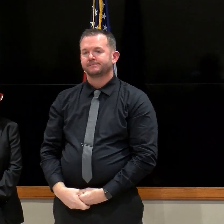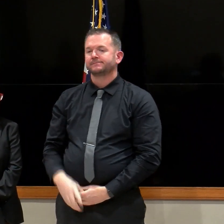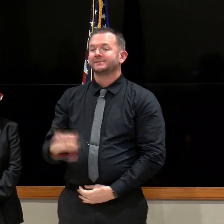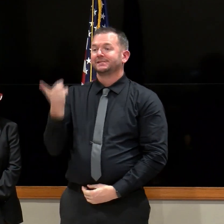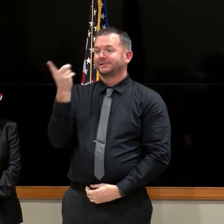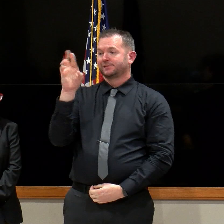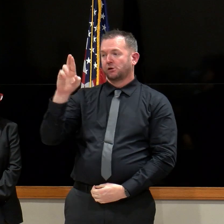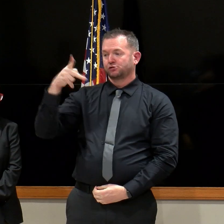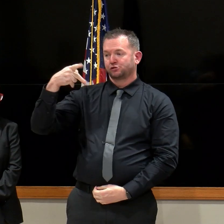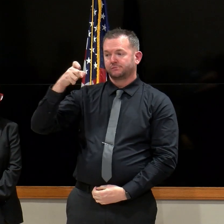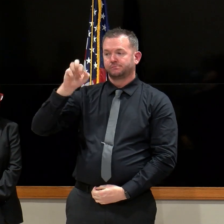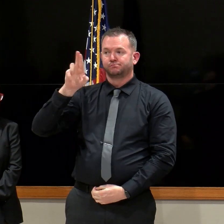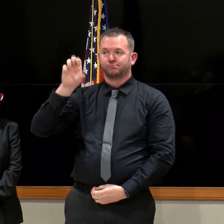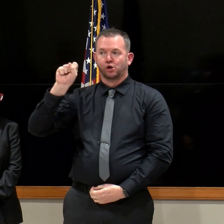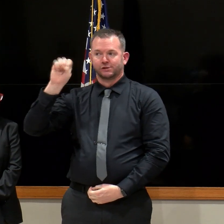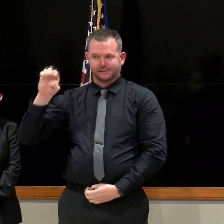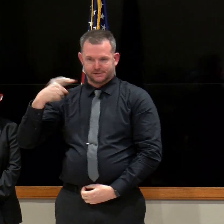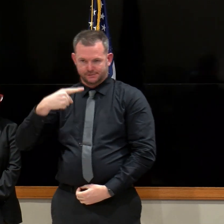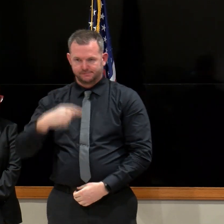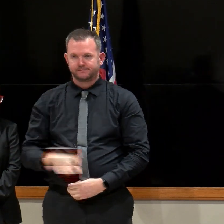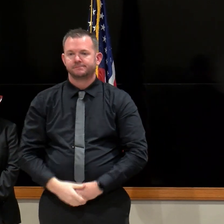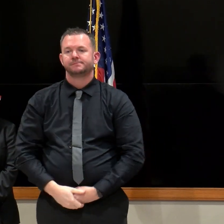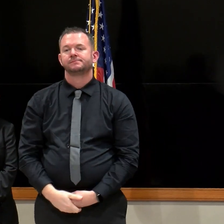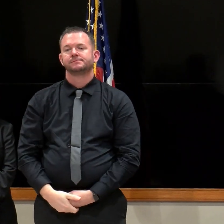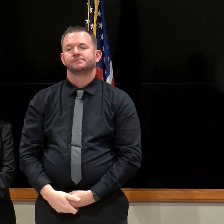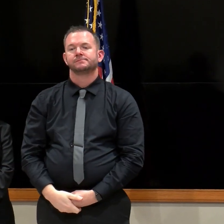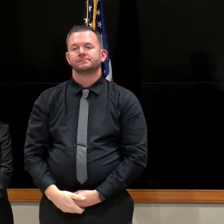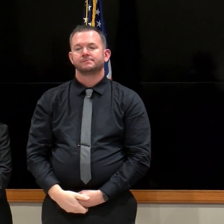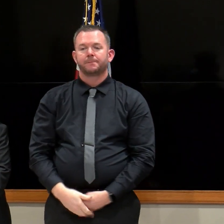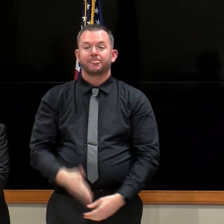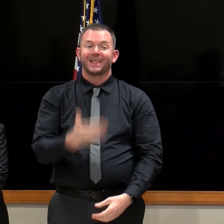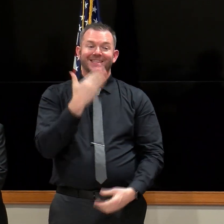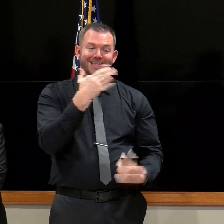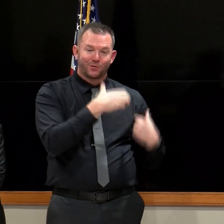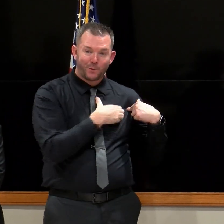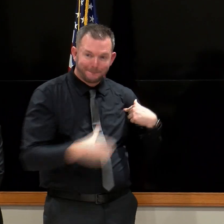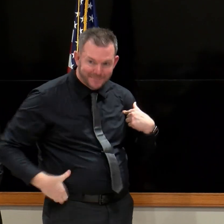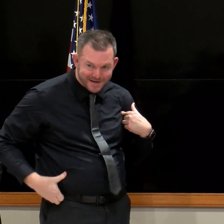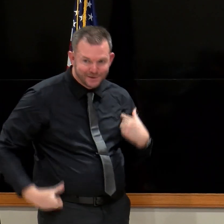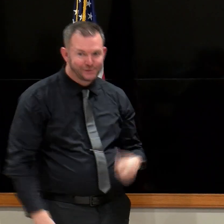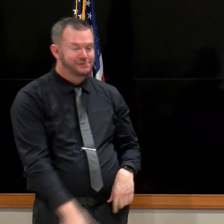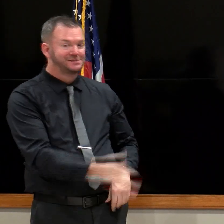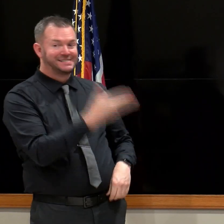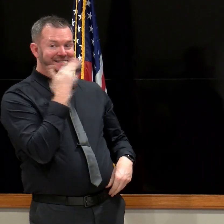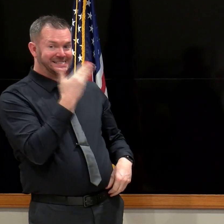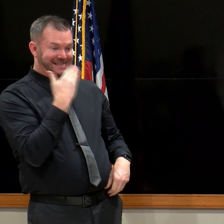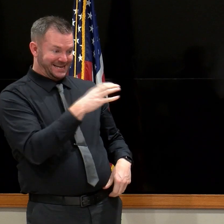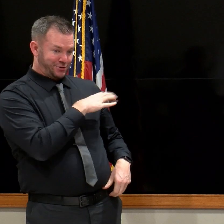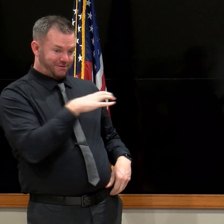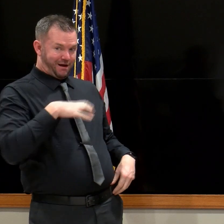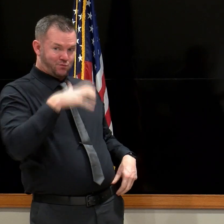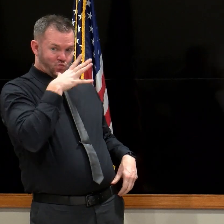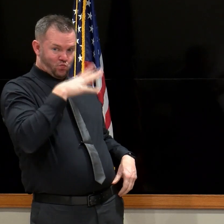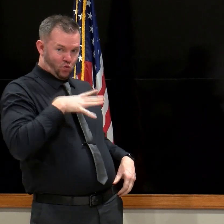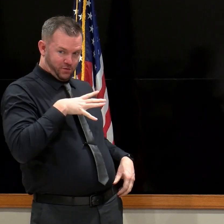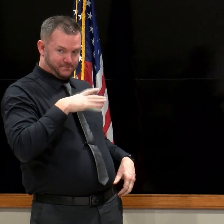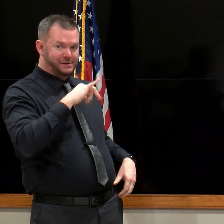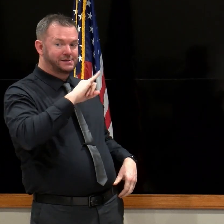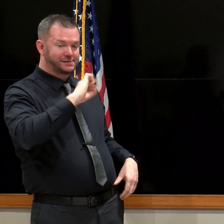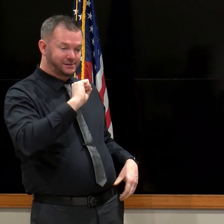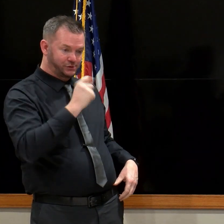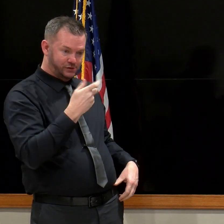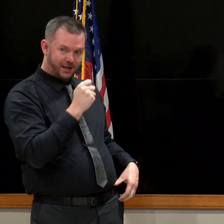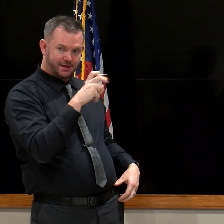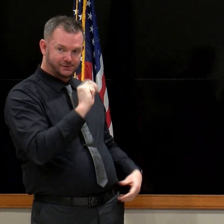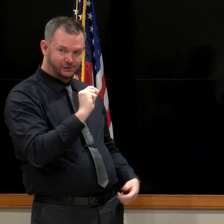Thank you, Mayor, and thank you, Judge Hidalgo, for having us, and thank you, Congresswoman Sheila Jackson-Lee, for your never-ending, it appears, support. So thank you so much for